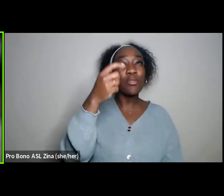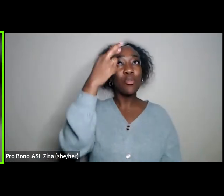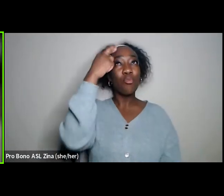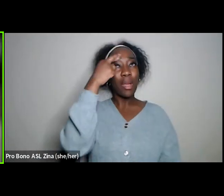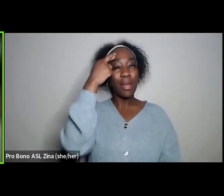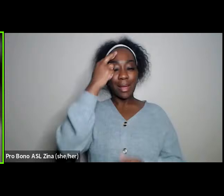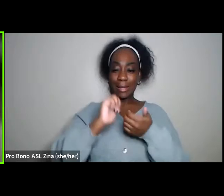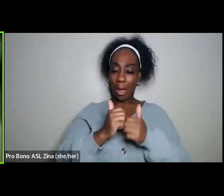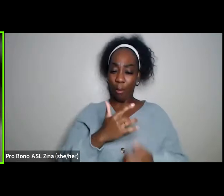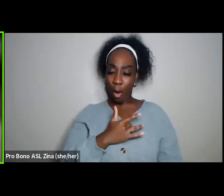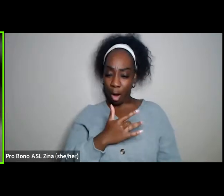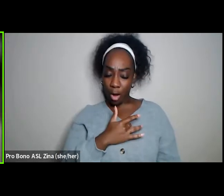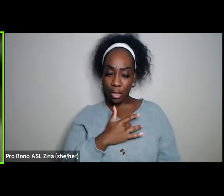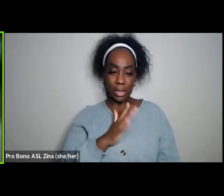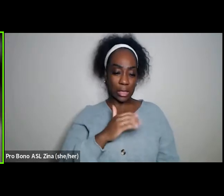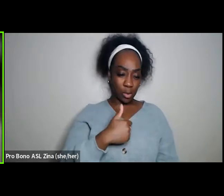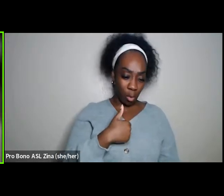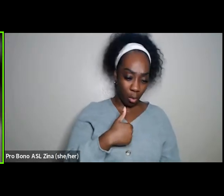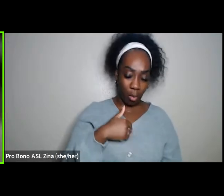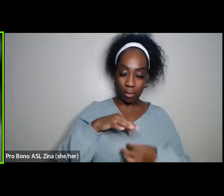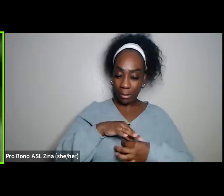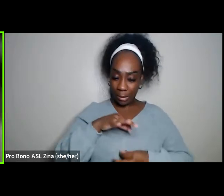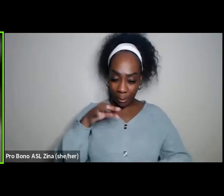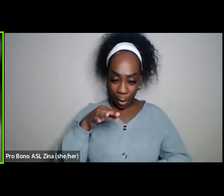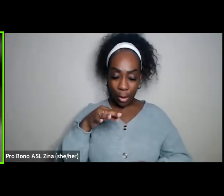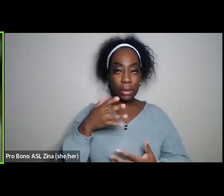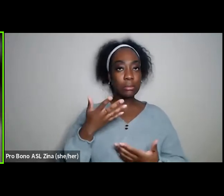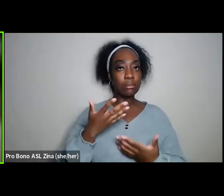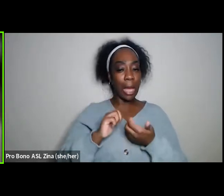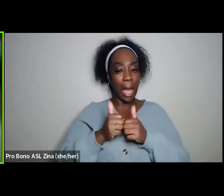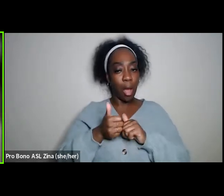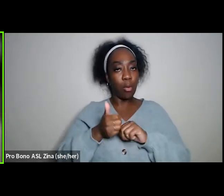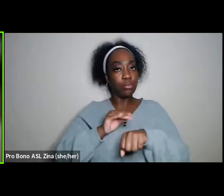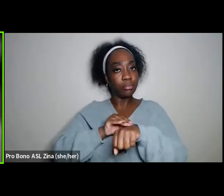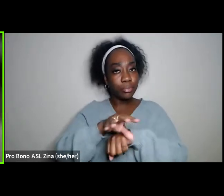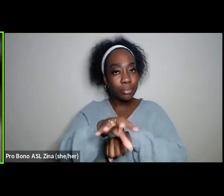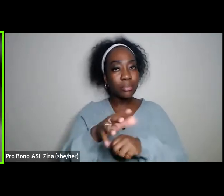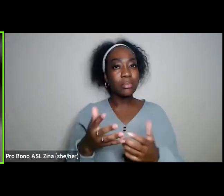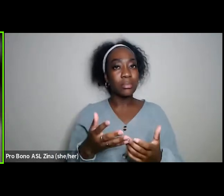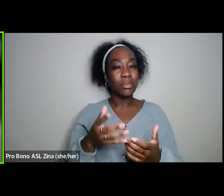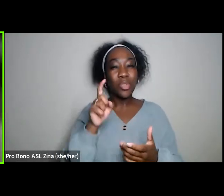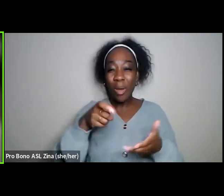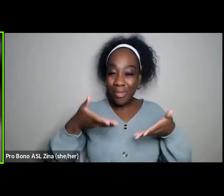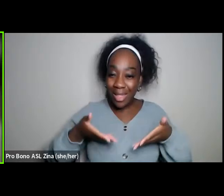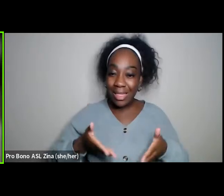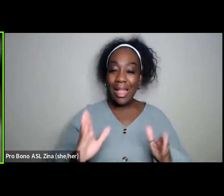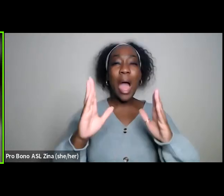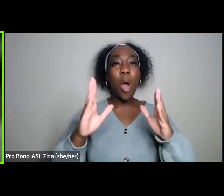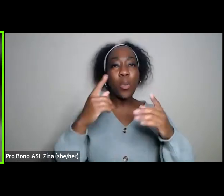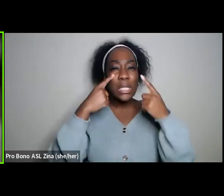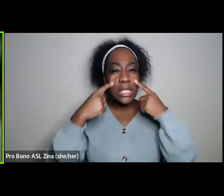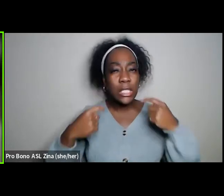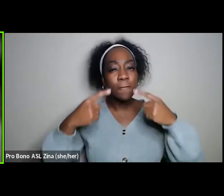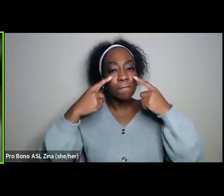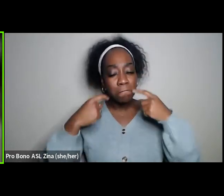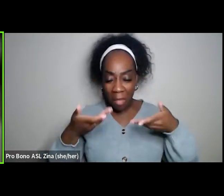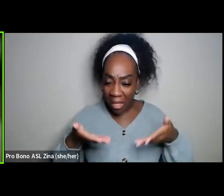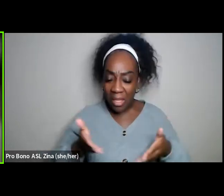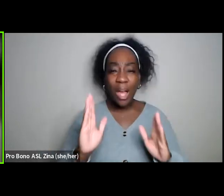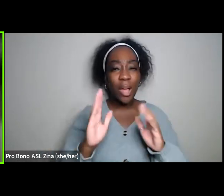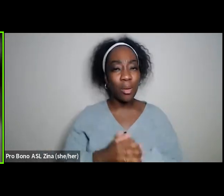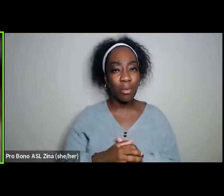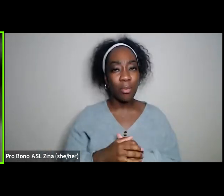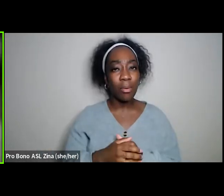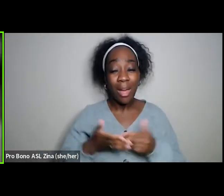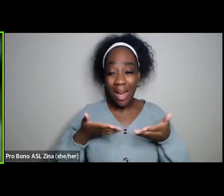to allow those tears to fall. Allow those tears to fall. We have to allow ourselves to